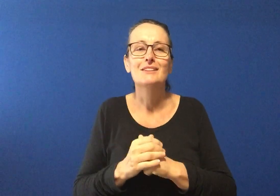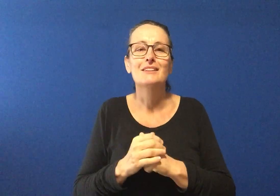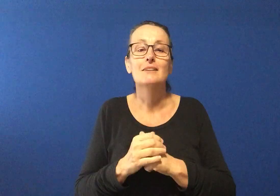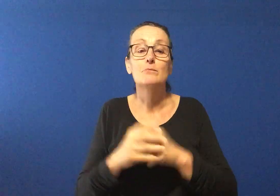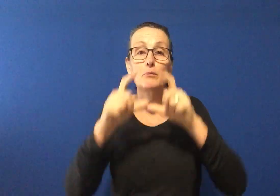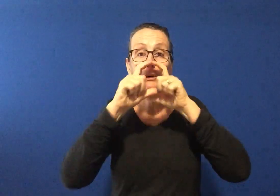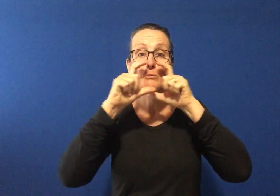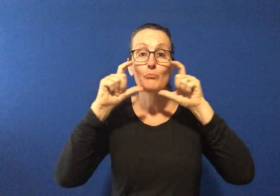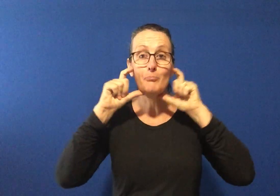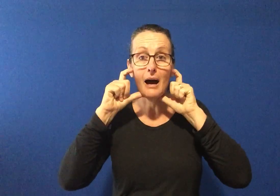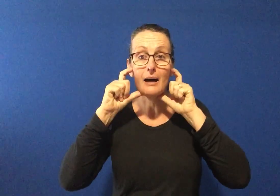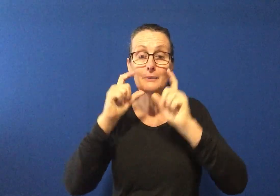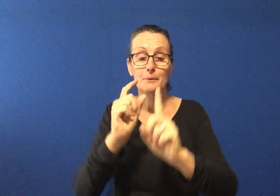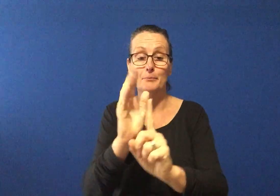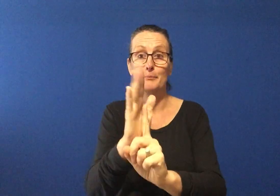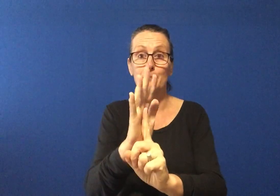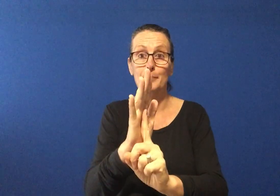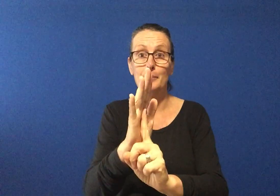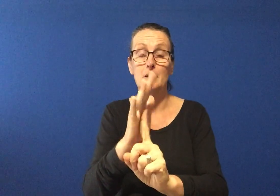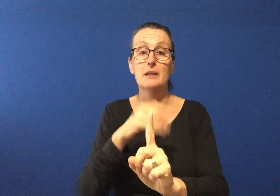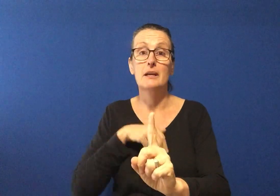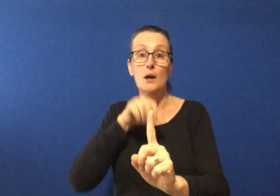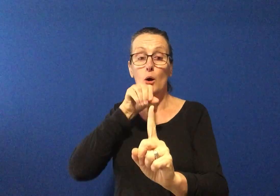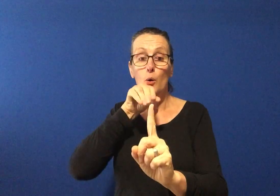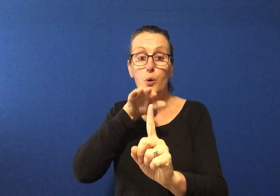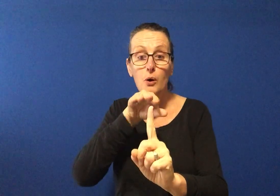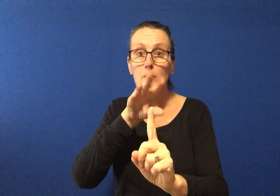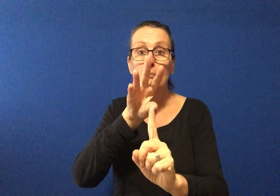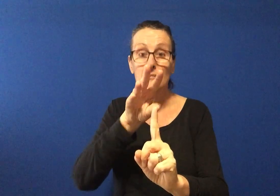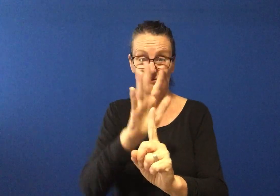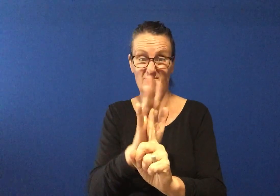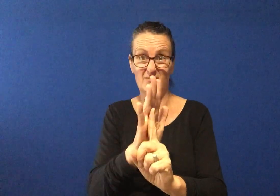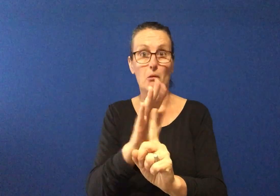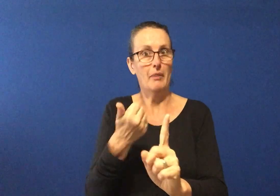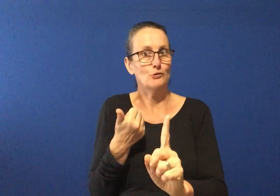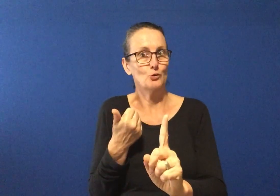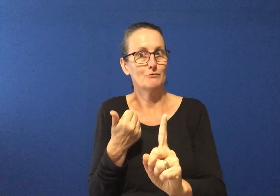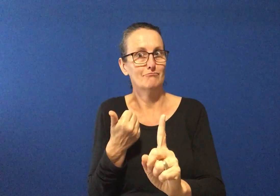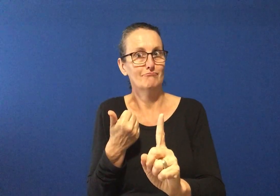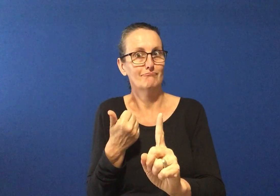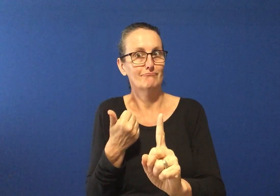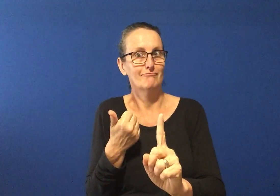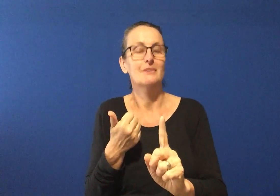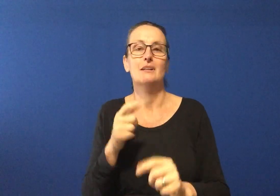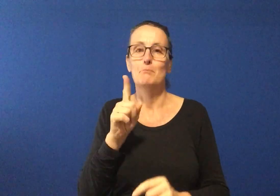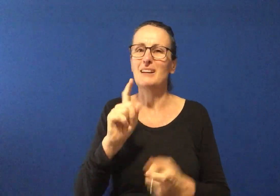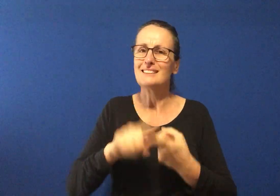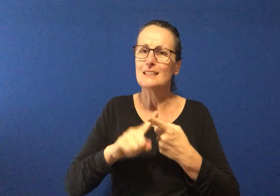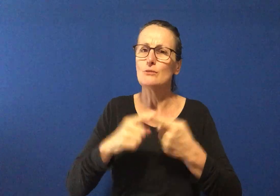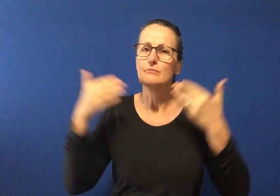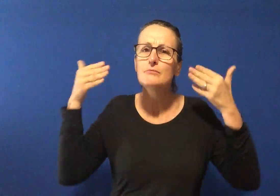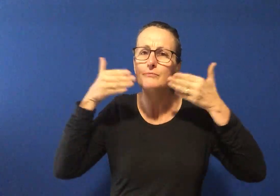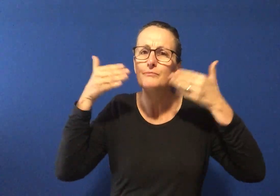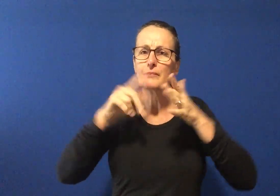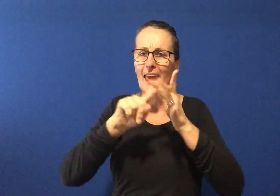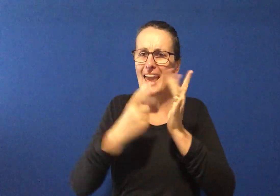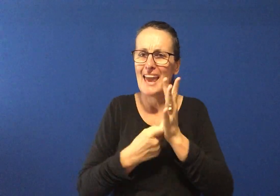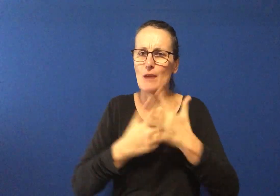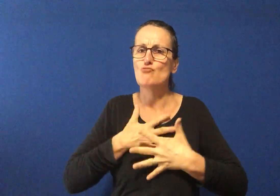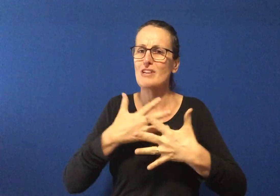it's probably a pretty effective mask, but you've got to be able to breathe easily through it. So that's the key thing. And you may be wearing a mask that's just too thick. Another thing we were talking